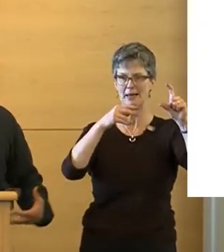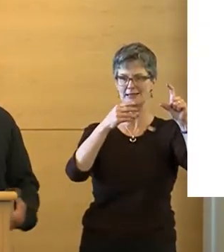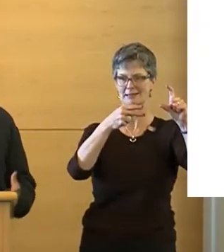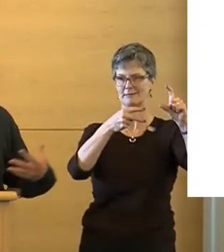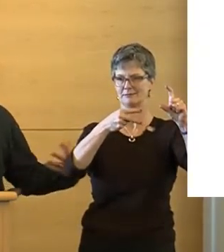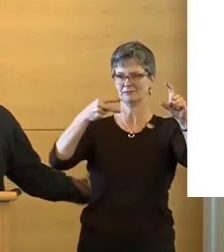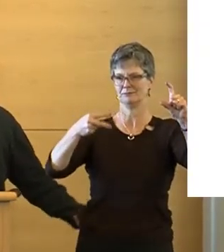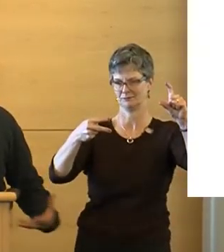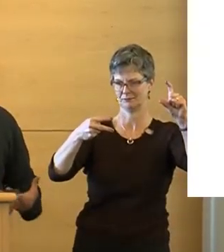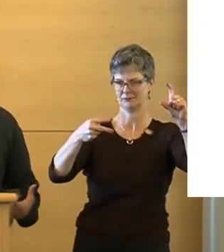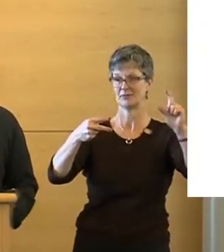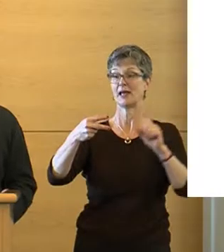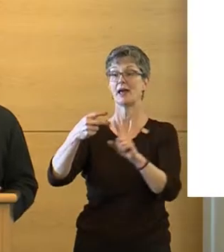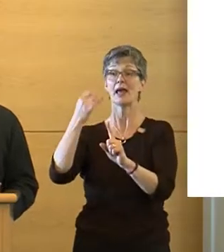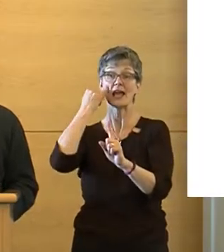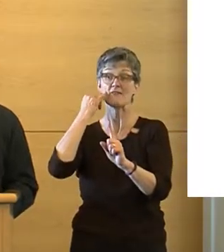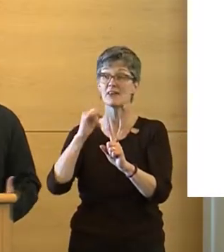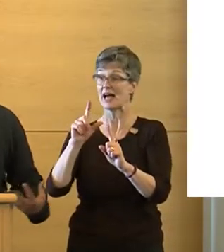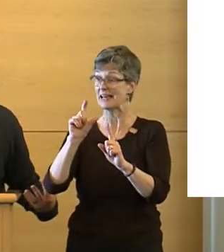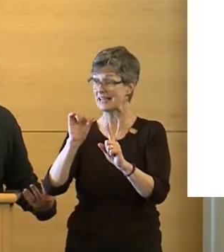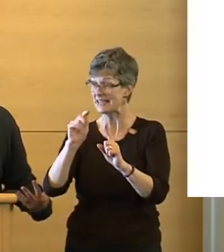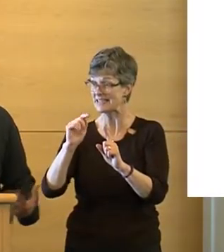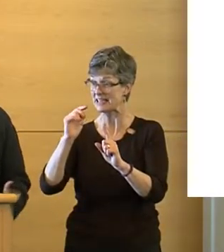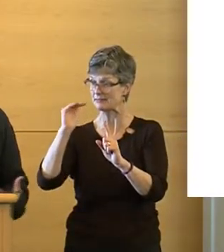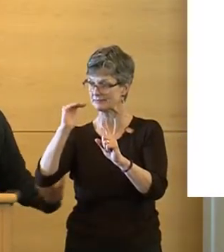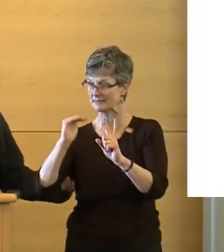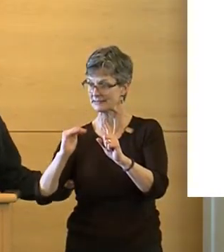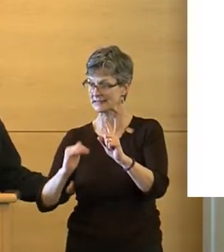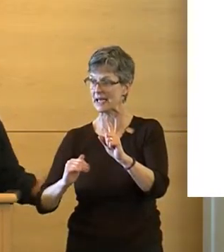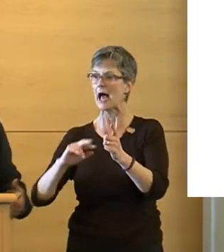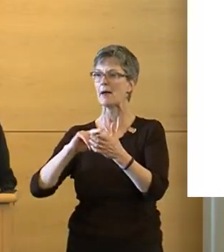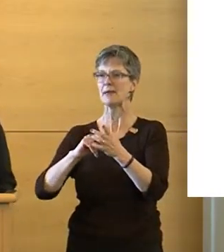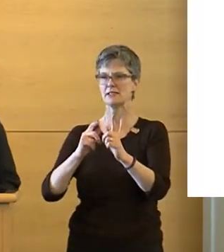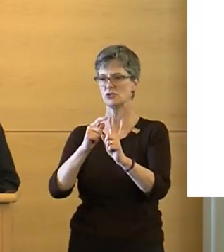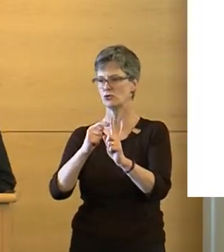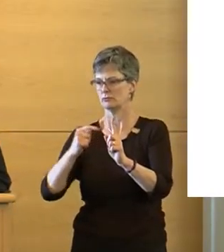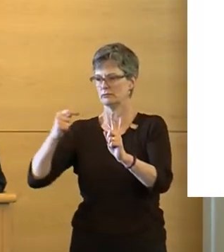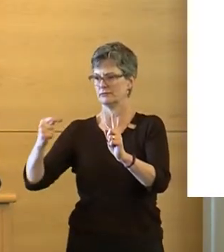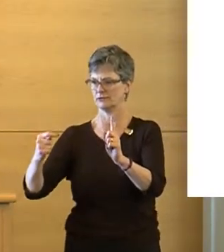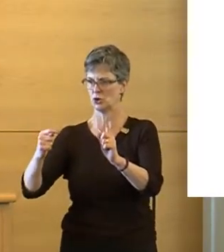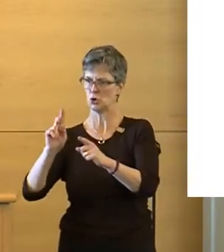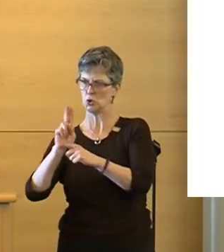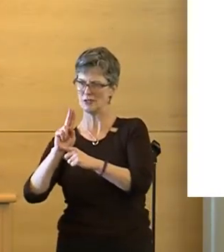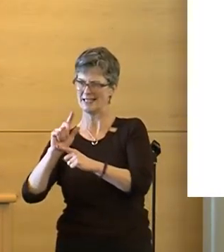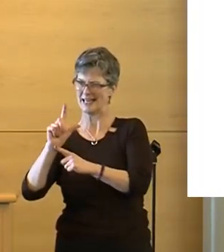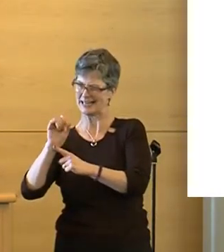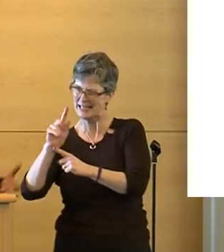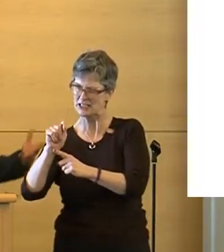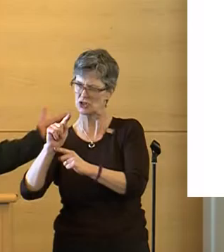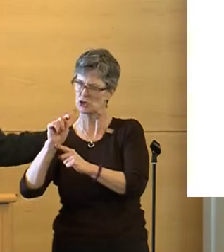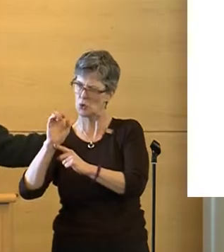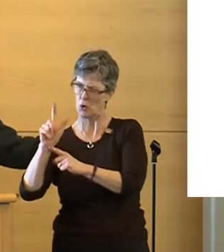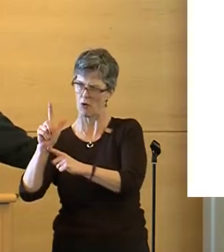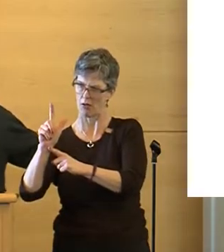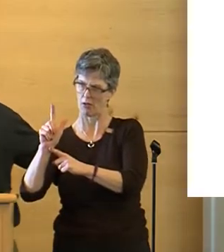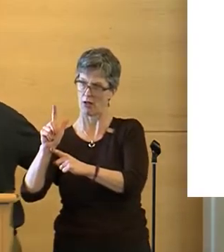So you need to mark up headings as, you know, heading one if it's the main heading, heading two if it's a